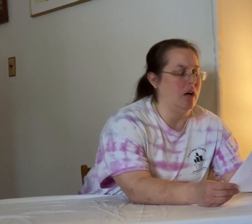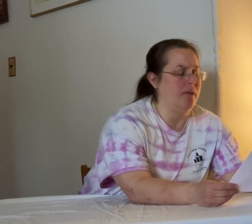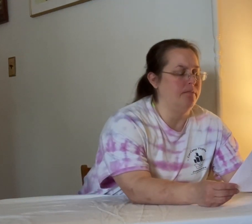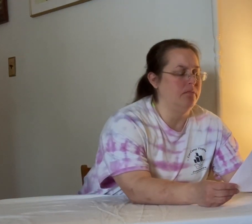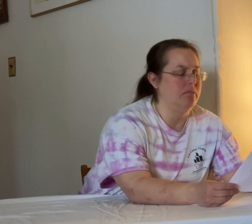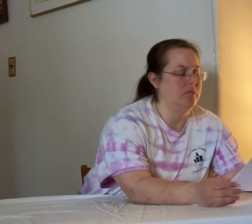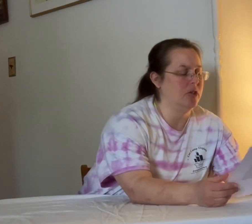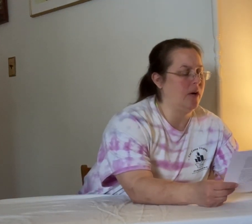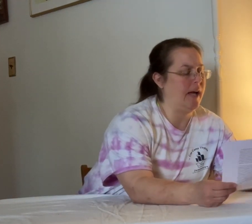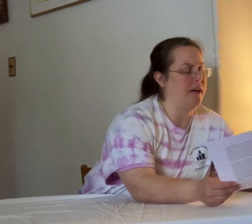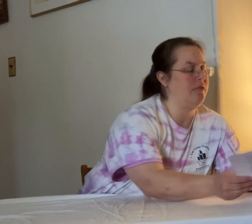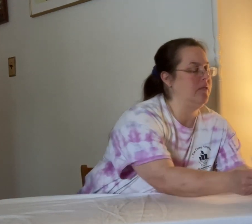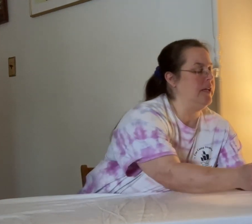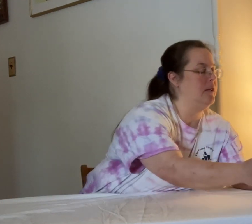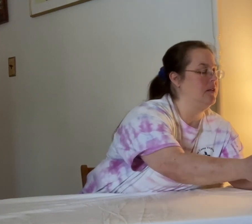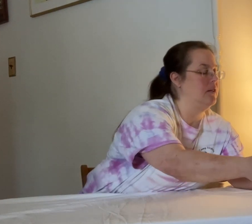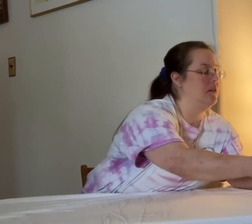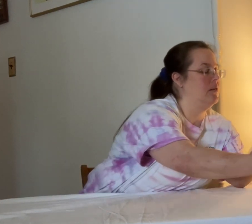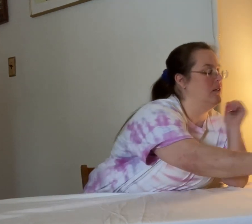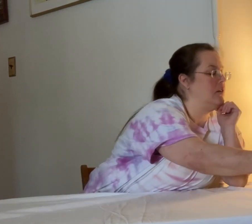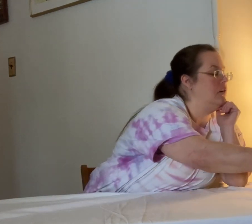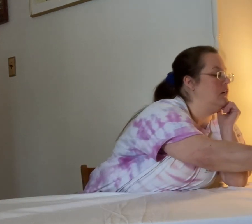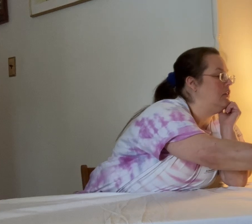on. Go ahead and read.